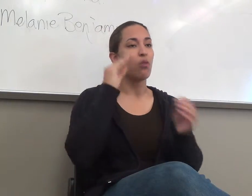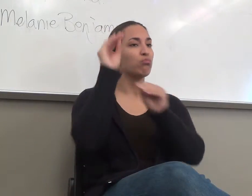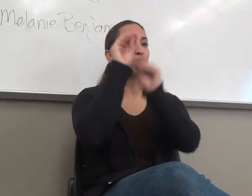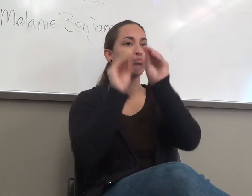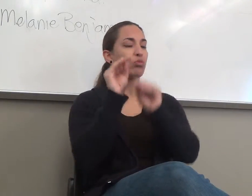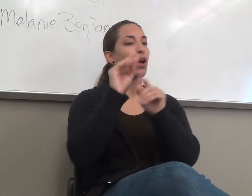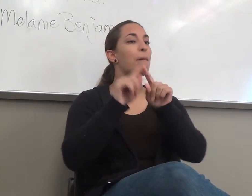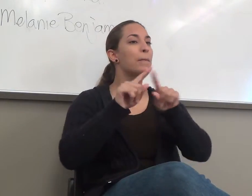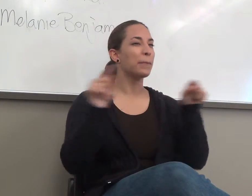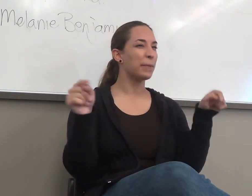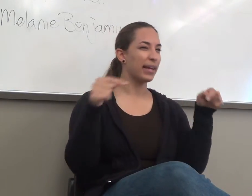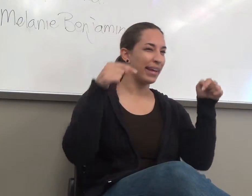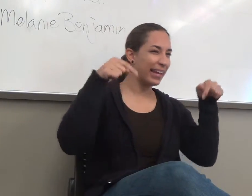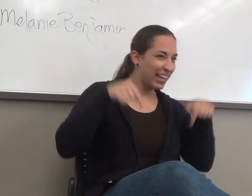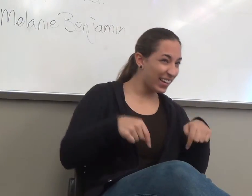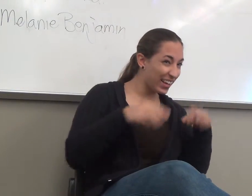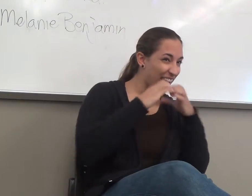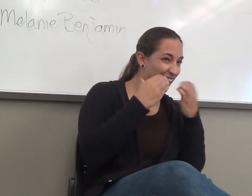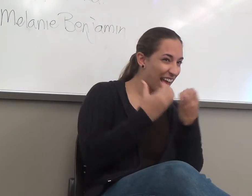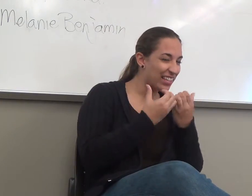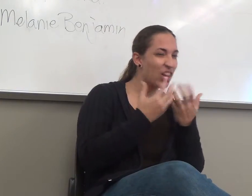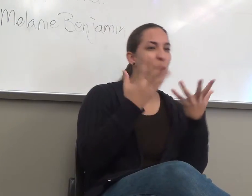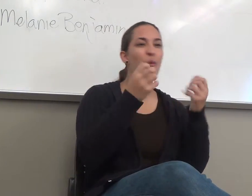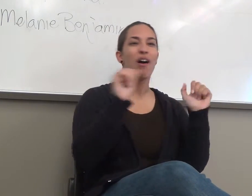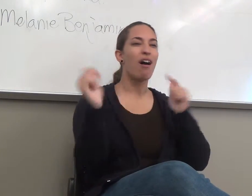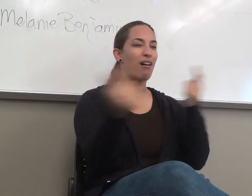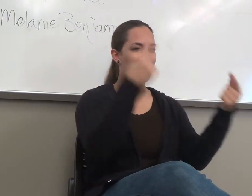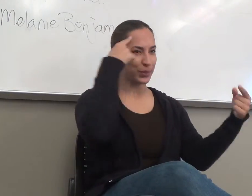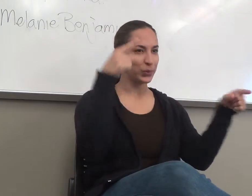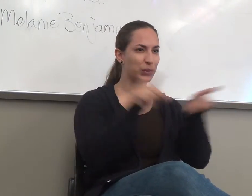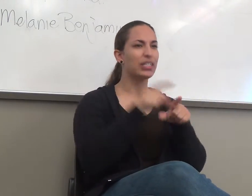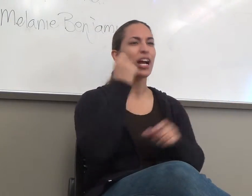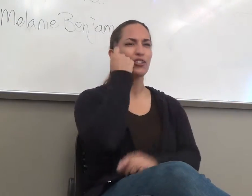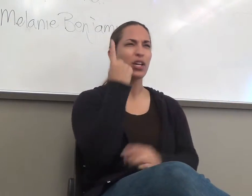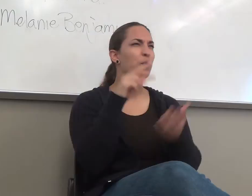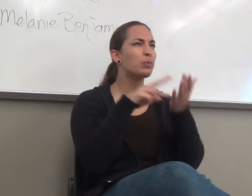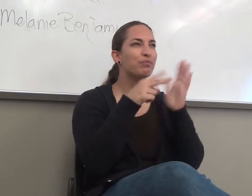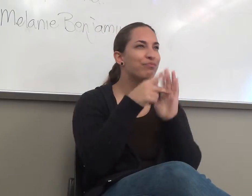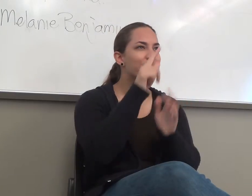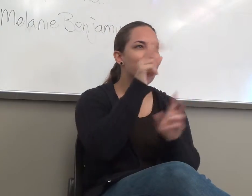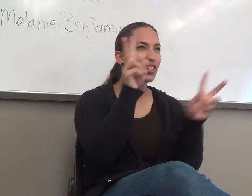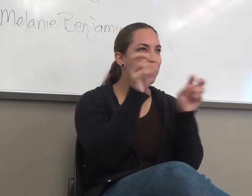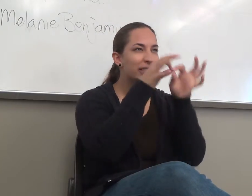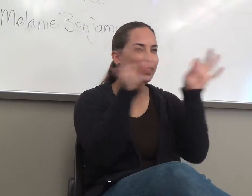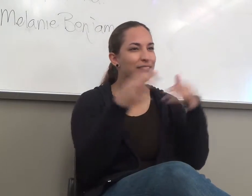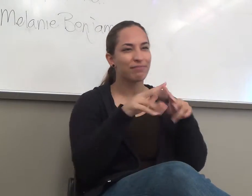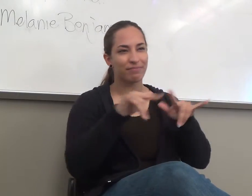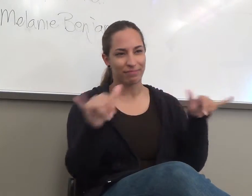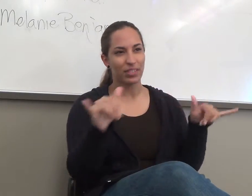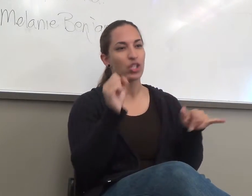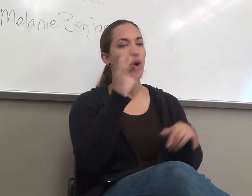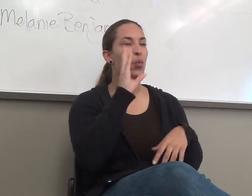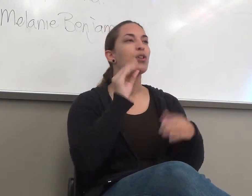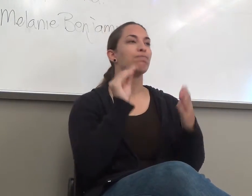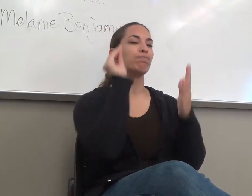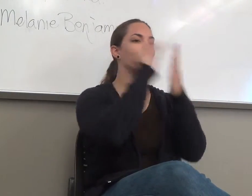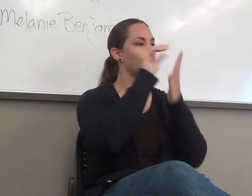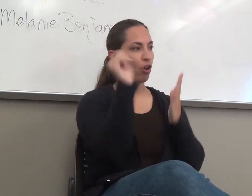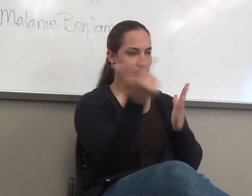is to get us all on the same page as far as what we're talking about. So the topic sentence, I'm